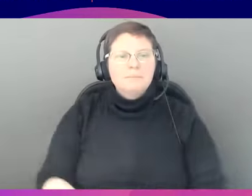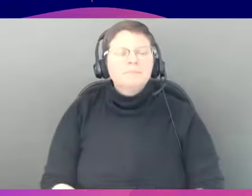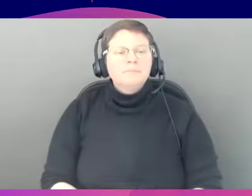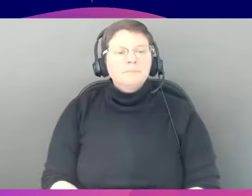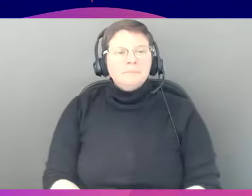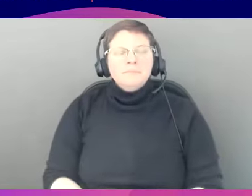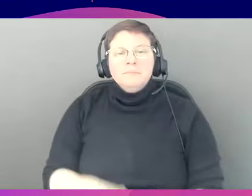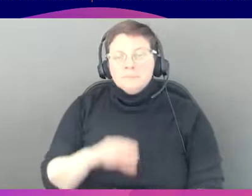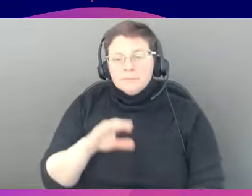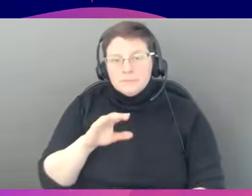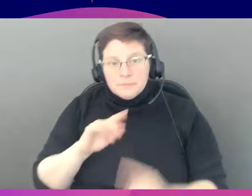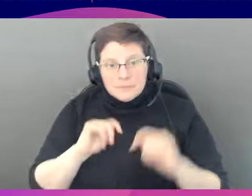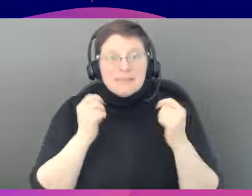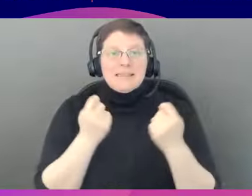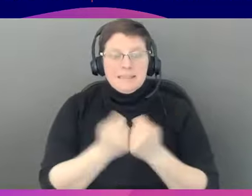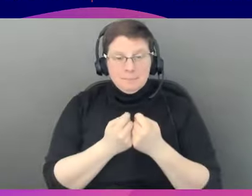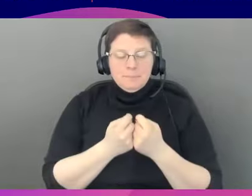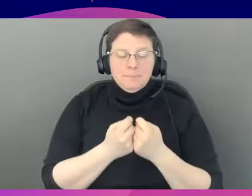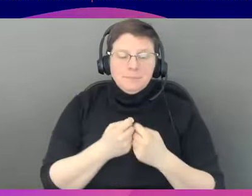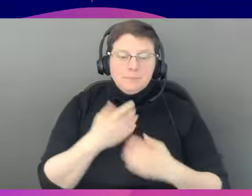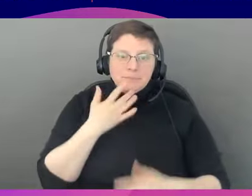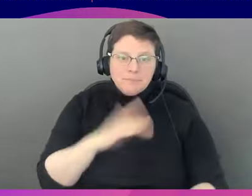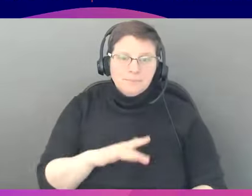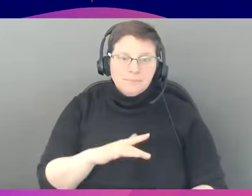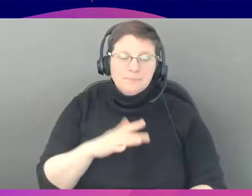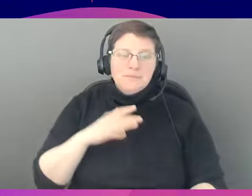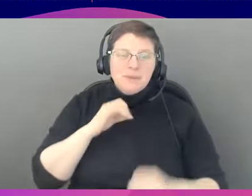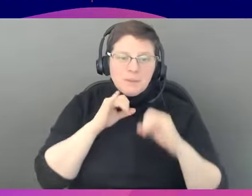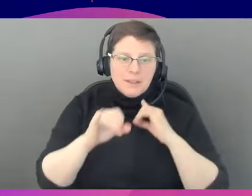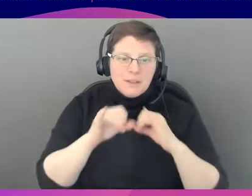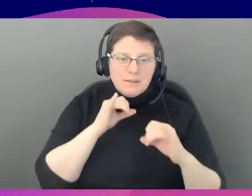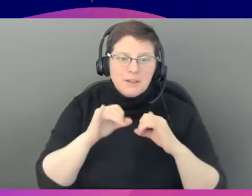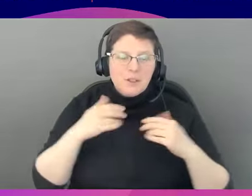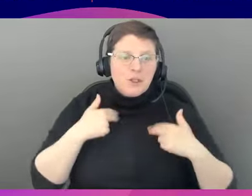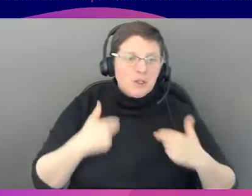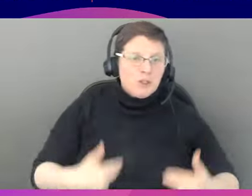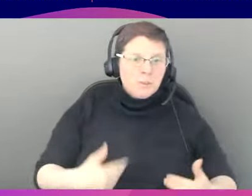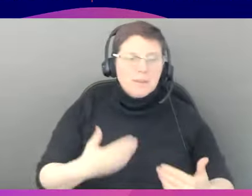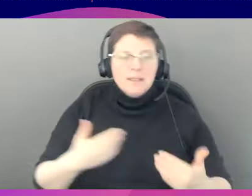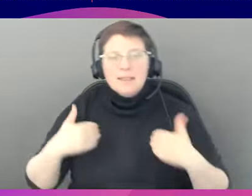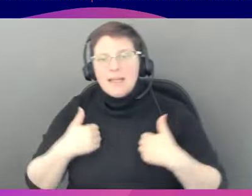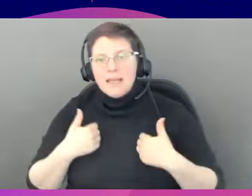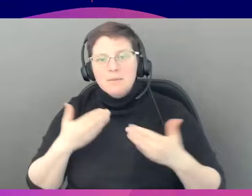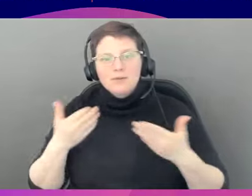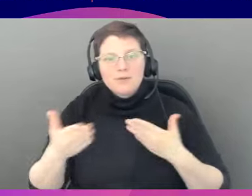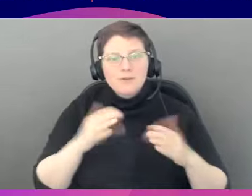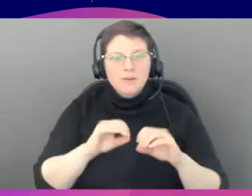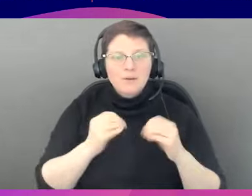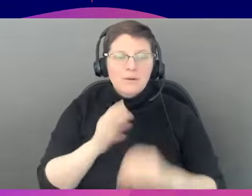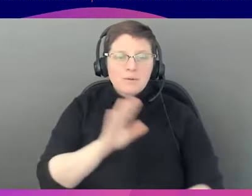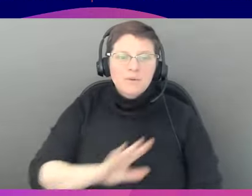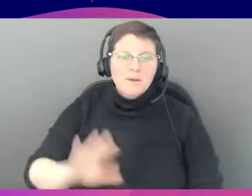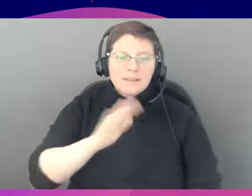The ACT project team was also fortunate enough to interview human and animal service organizations across Canada